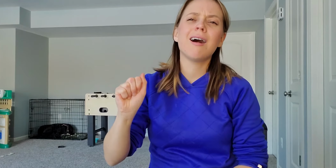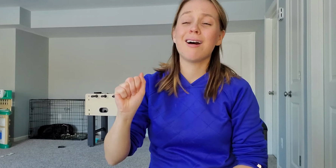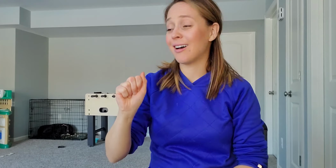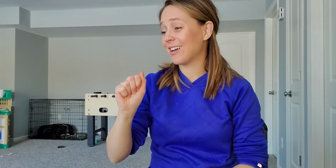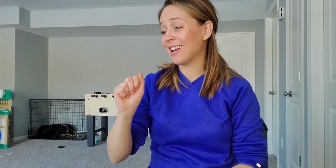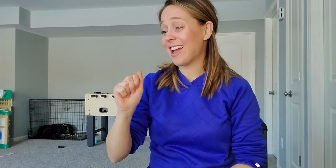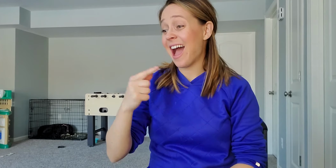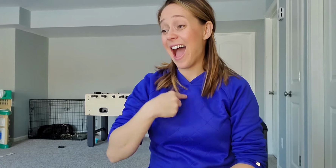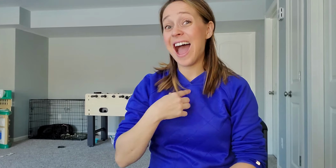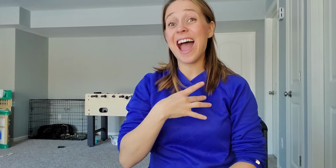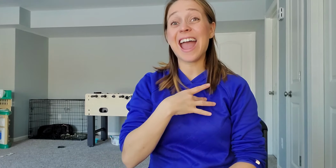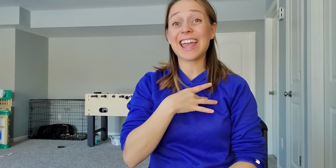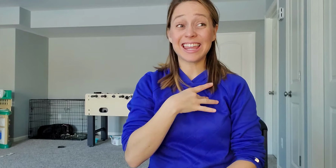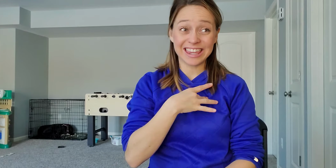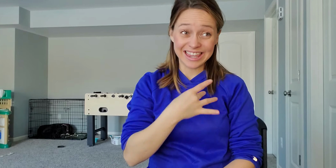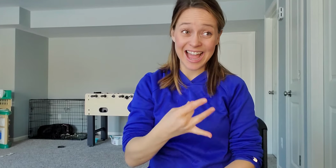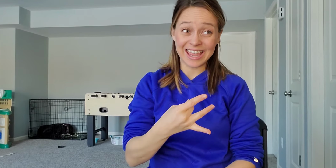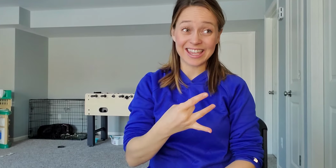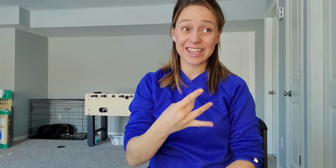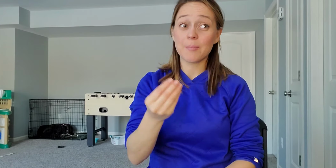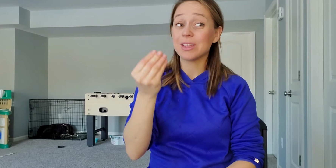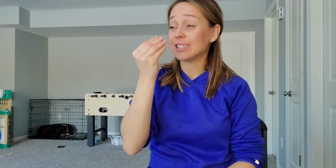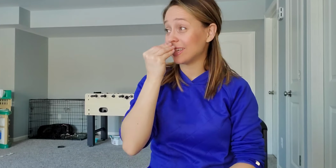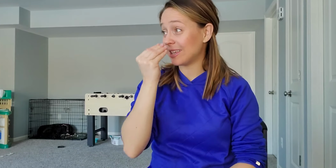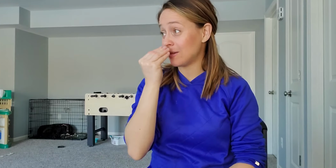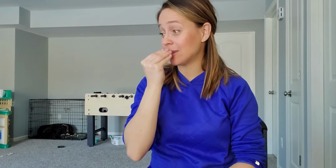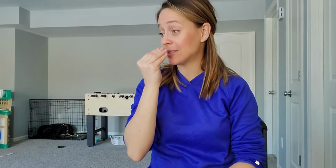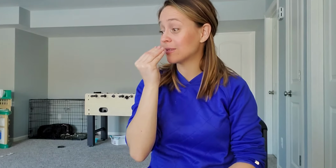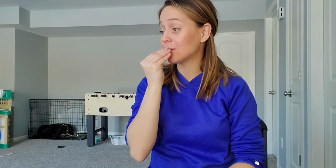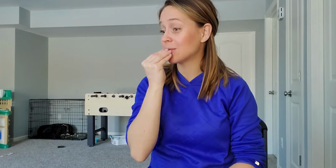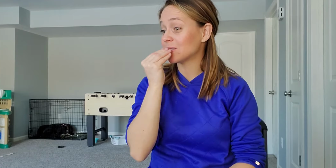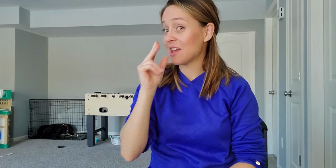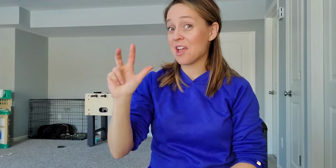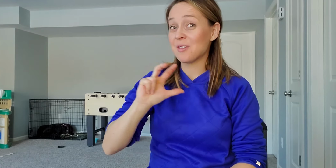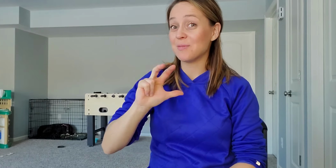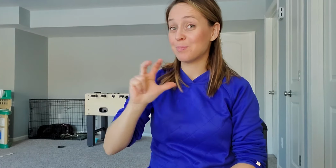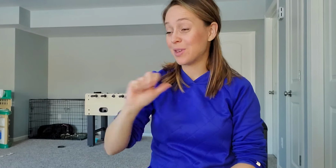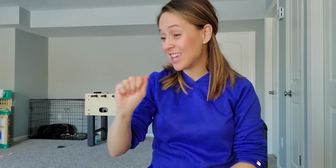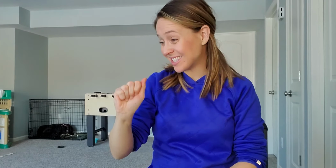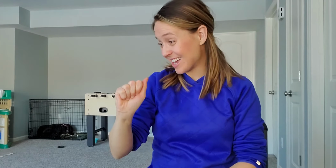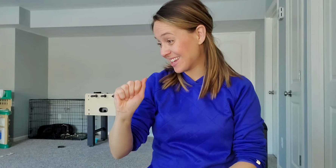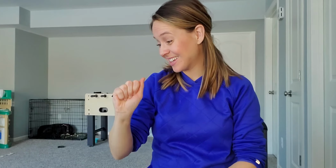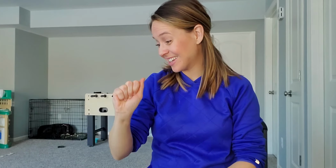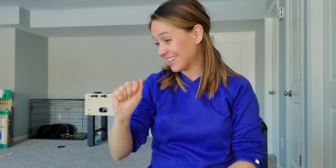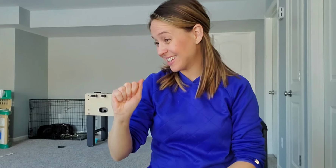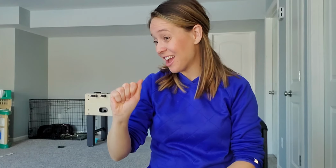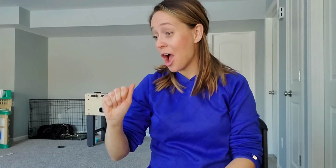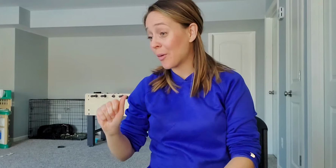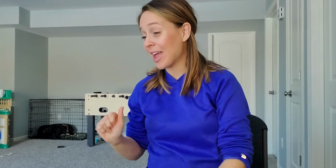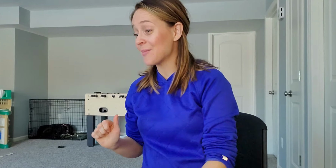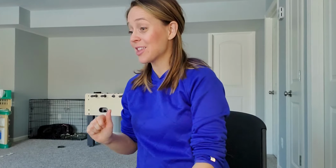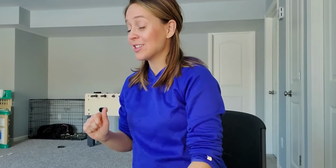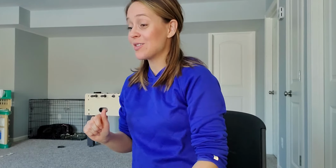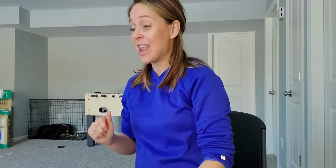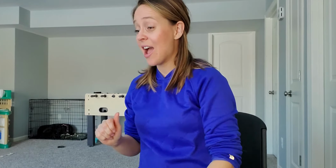Oh, I like to eat pizza. Okay, so now I'm